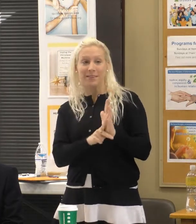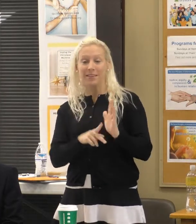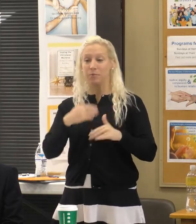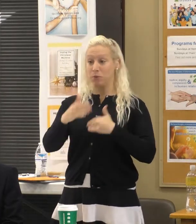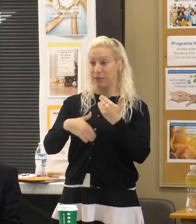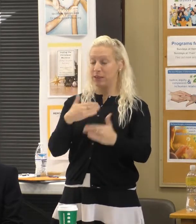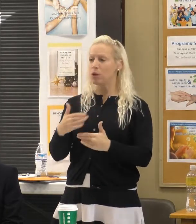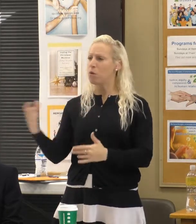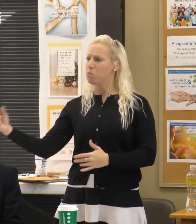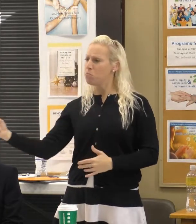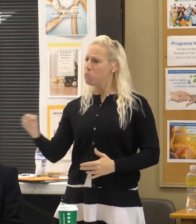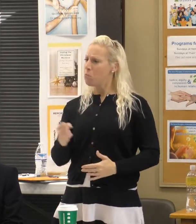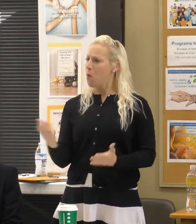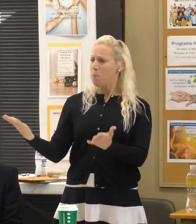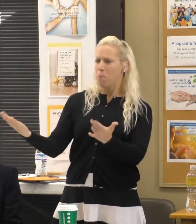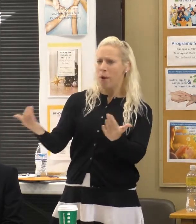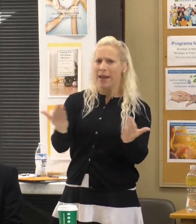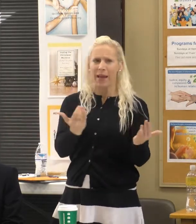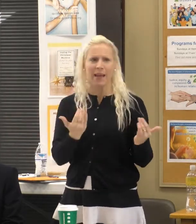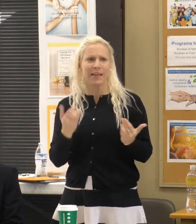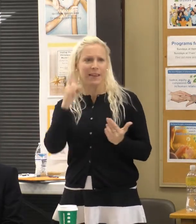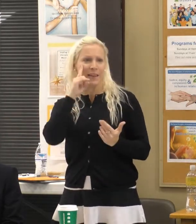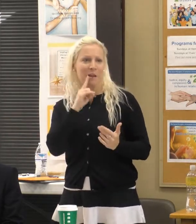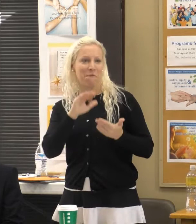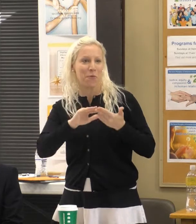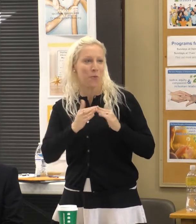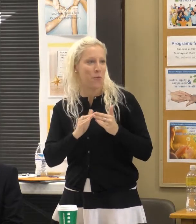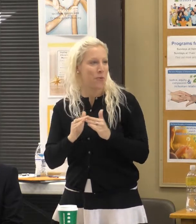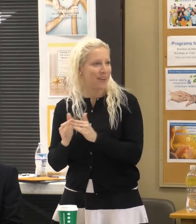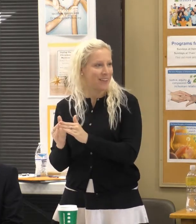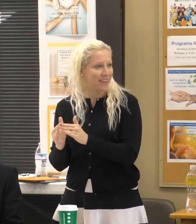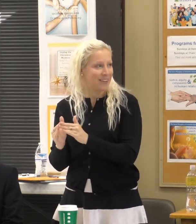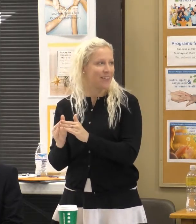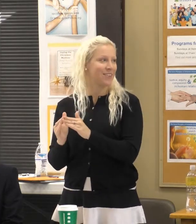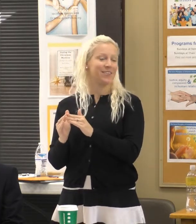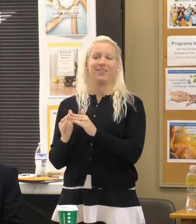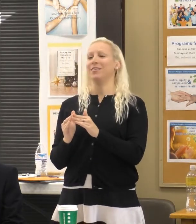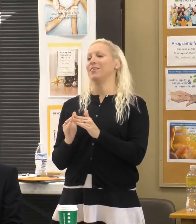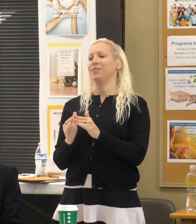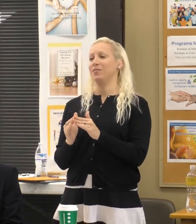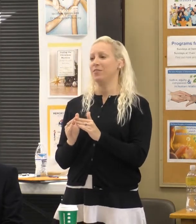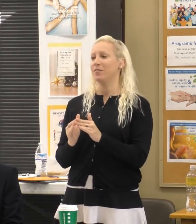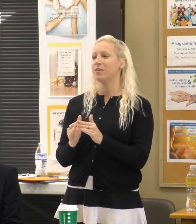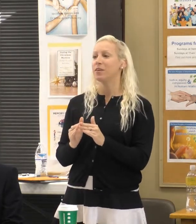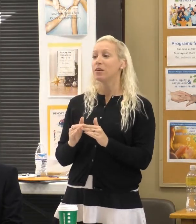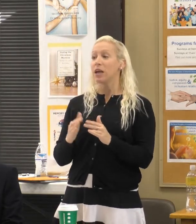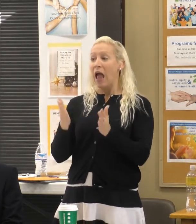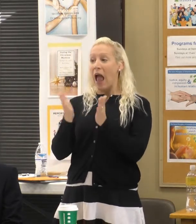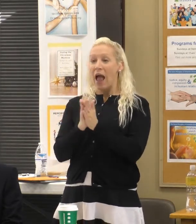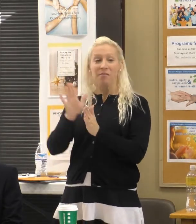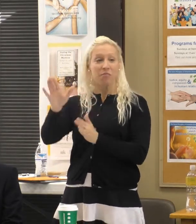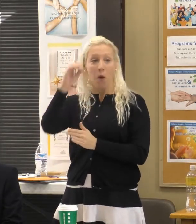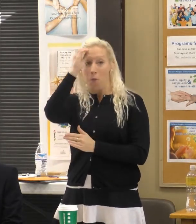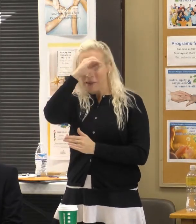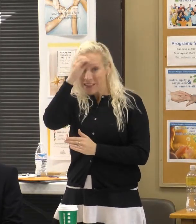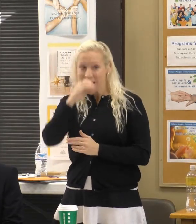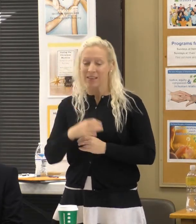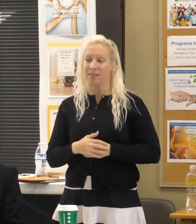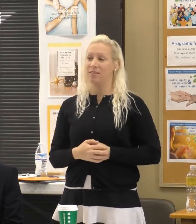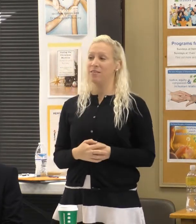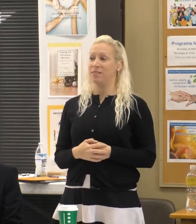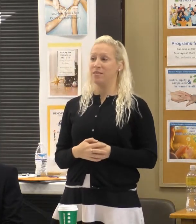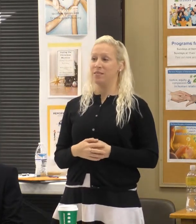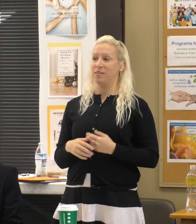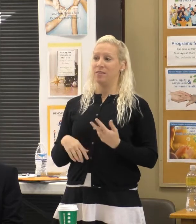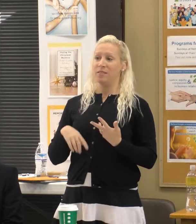know, if you develop any kind of new policies and procedures, you know, feel free to include the deaf community in on those discussions